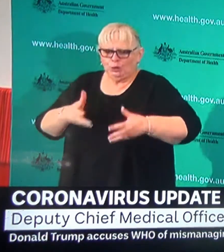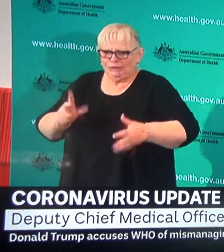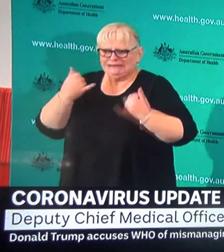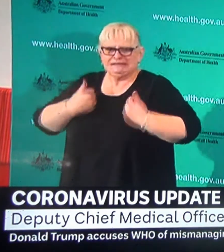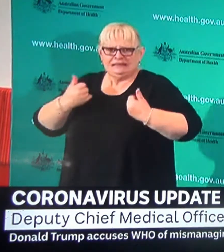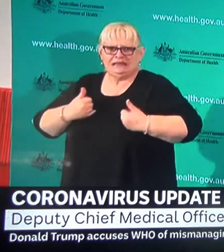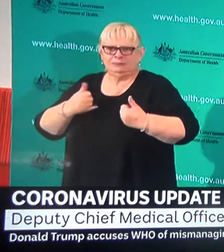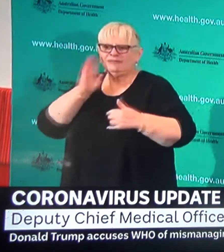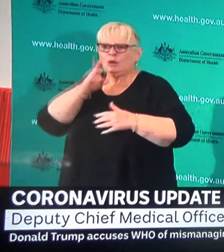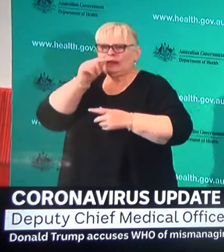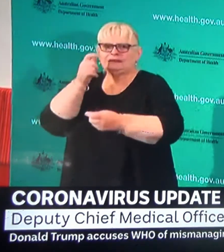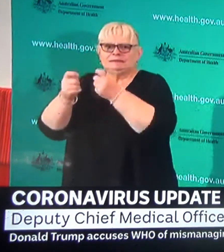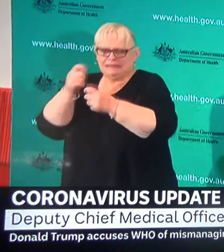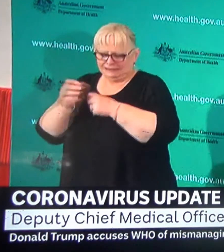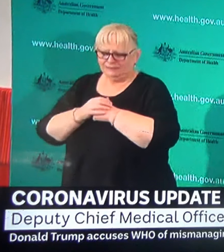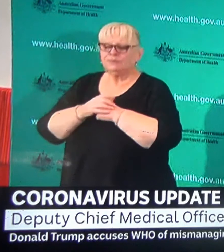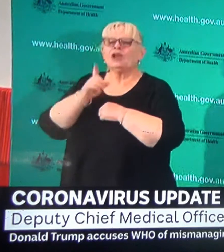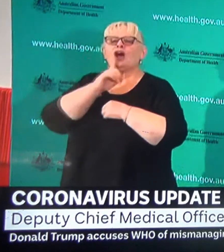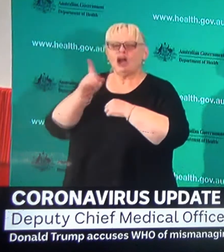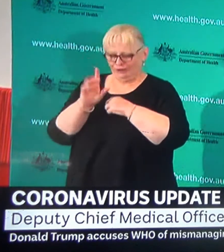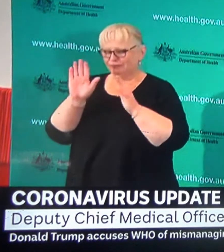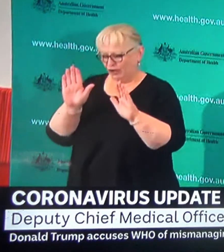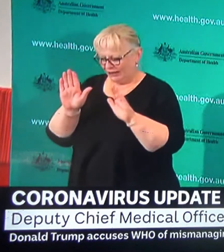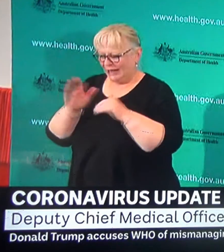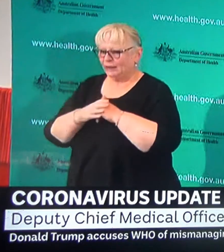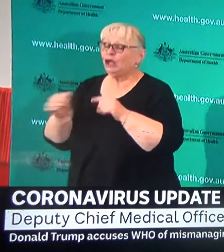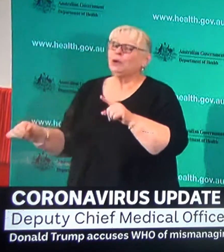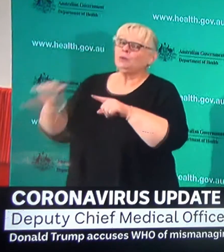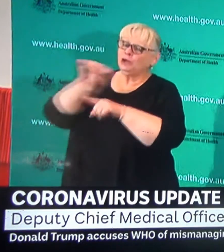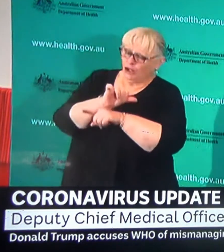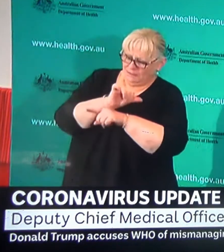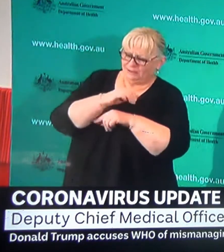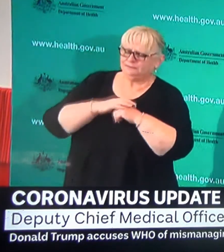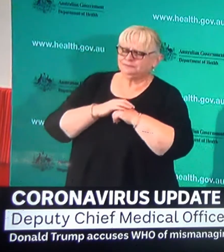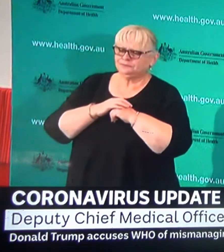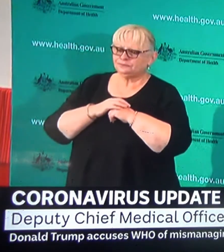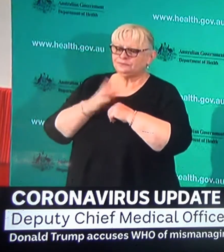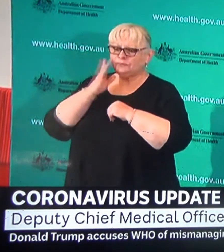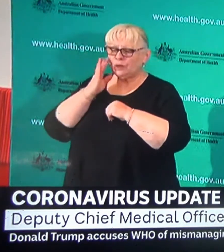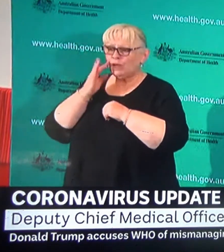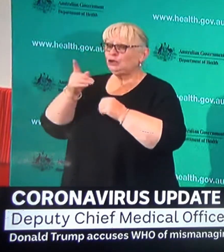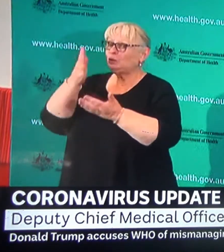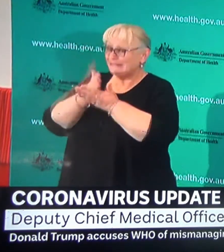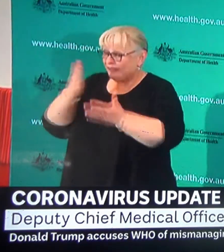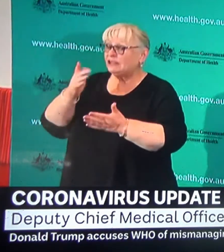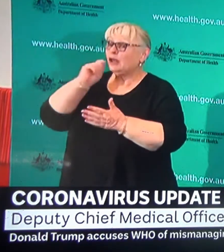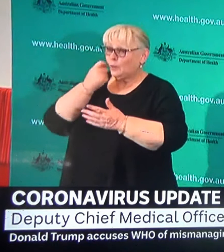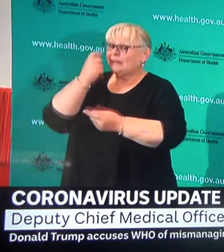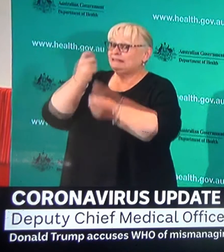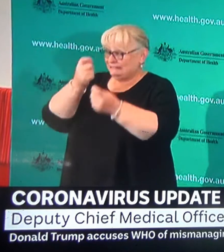get one? Okay, so let's bring back to the principle that when you will definitely get a